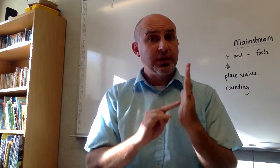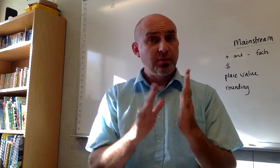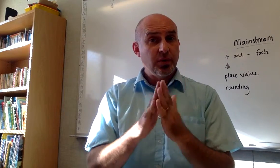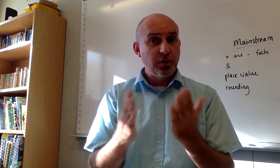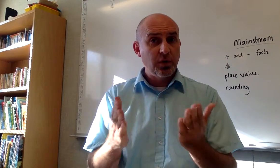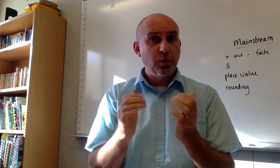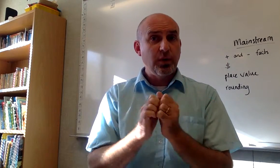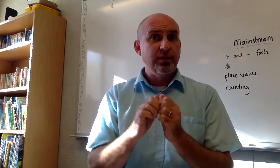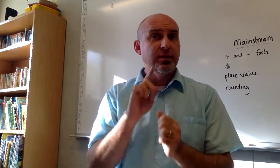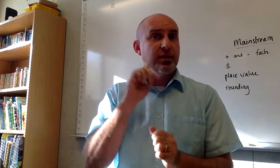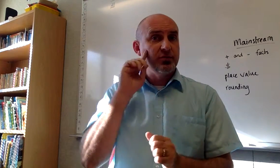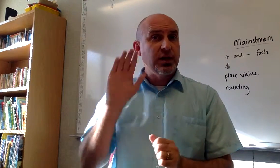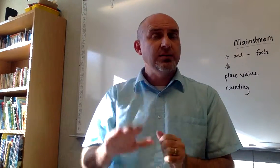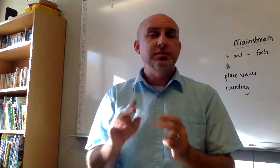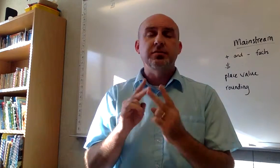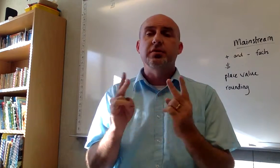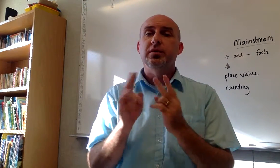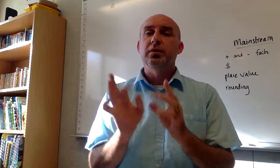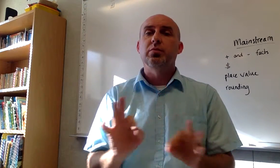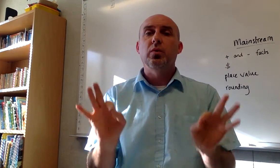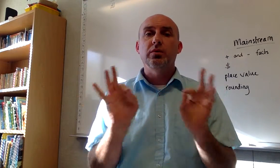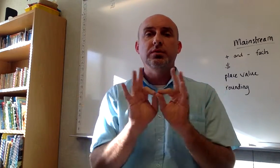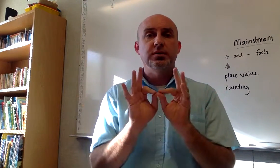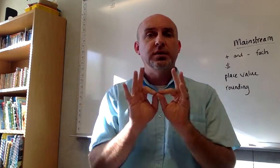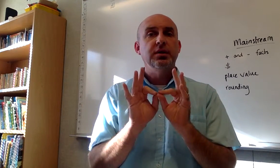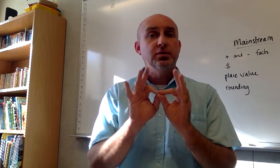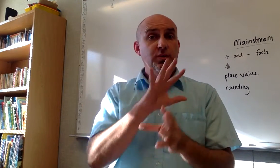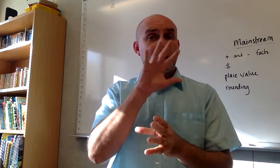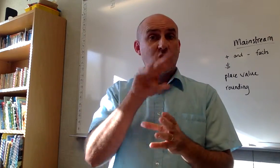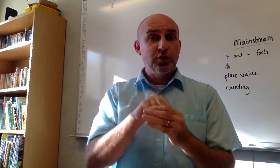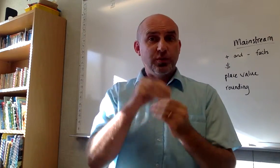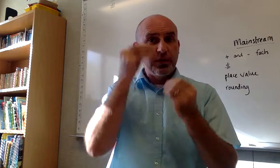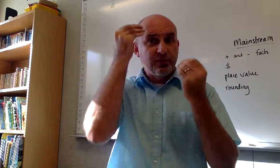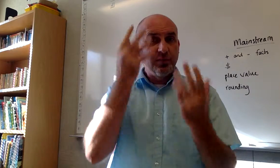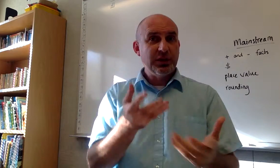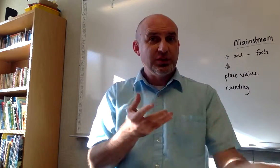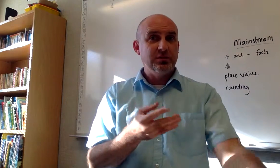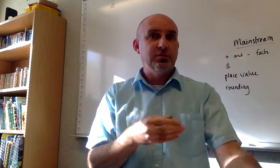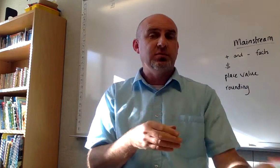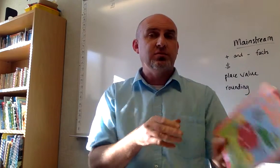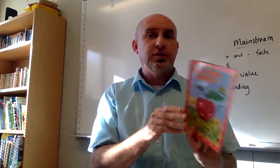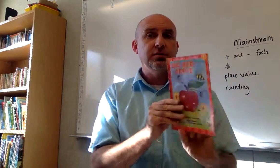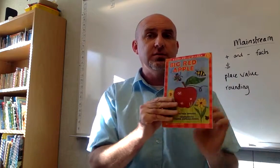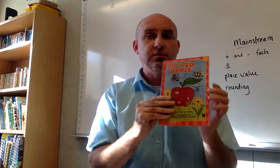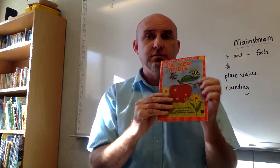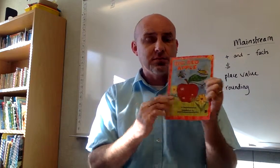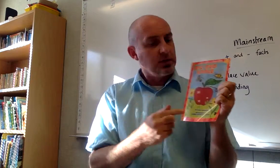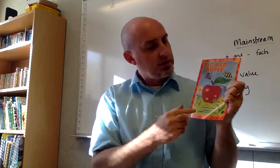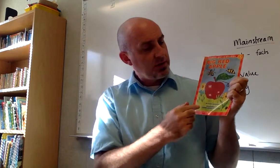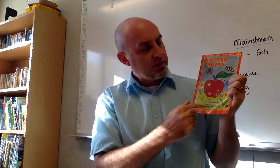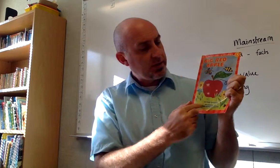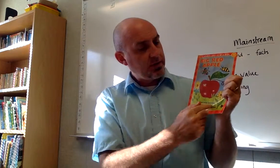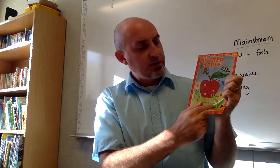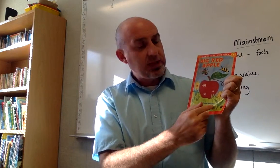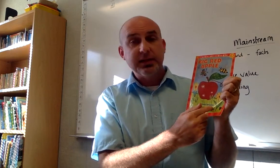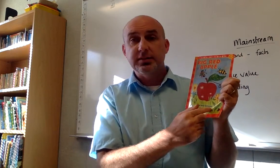a book with a deaf child, it's very, very important to include the information from the front. Right here, it has